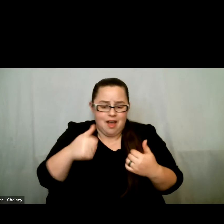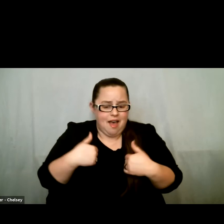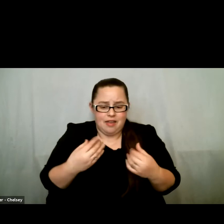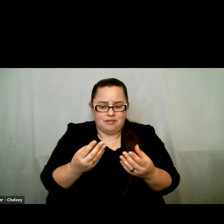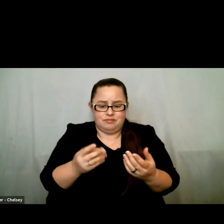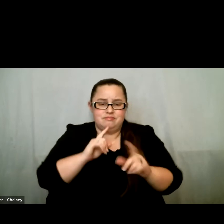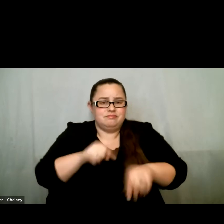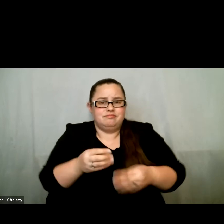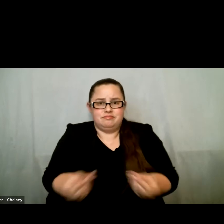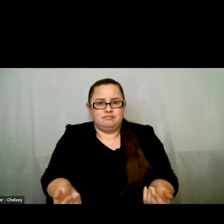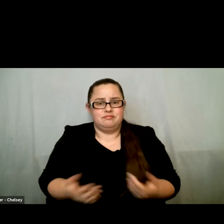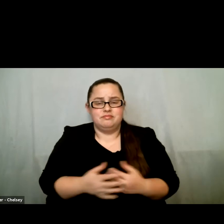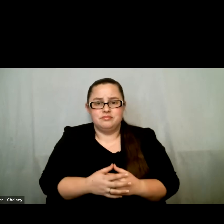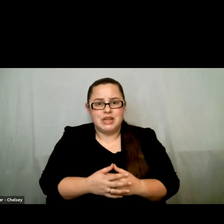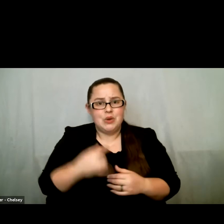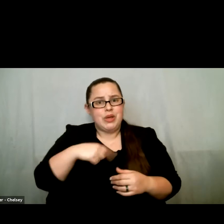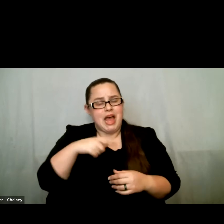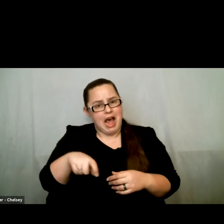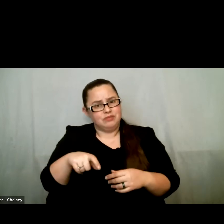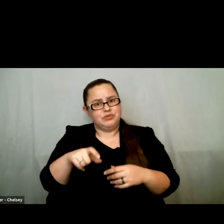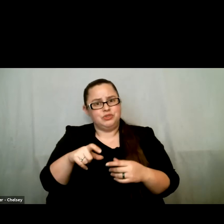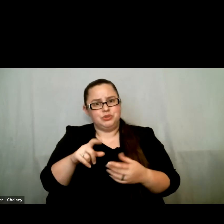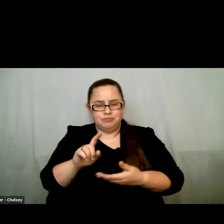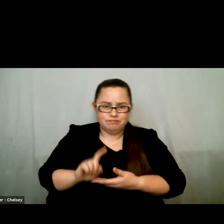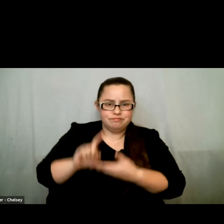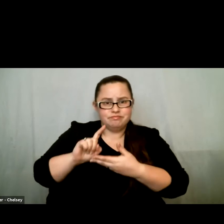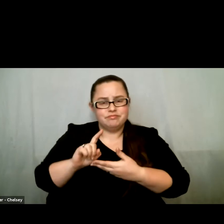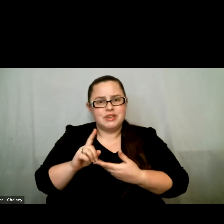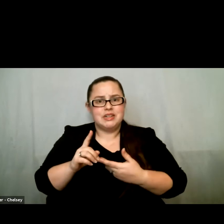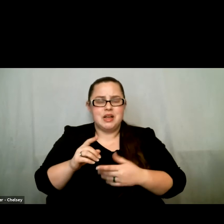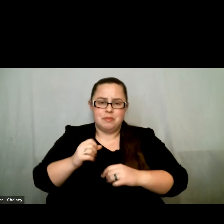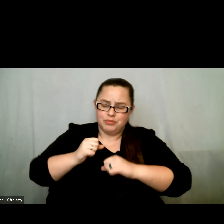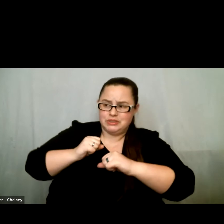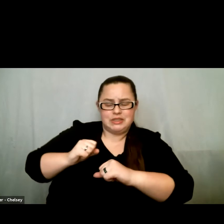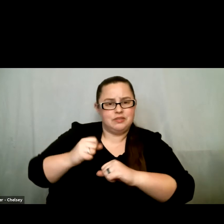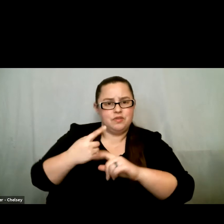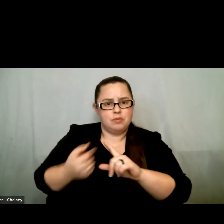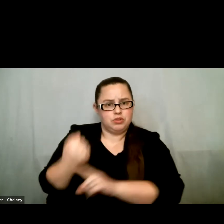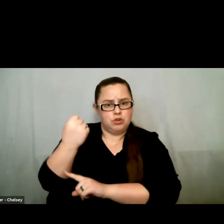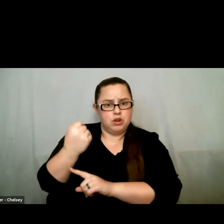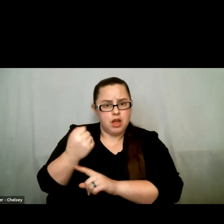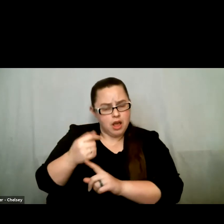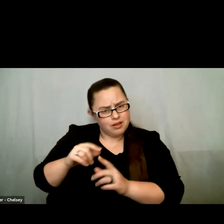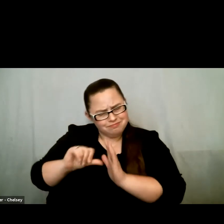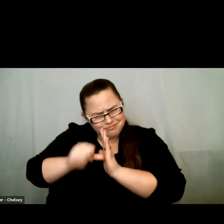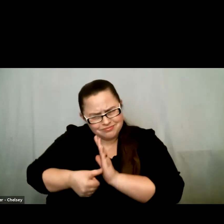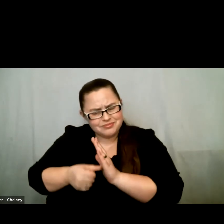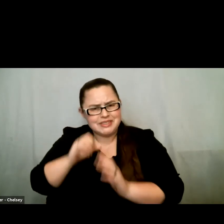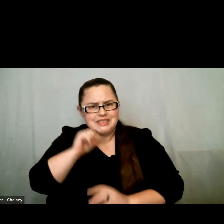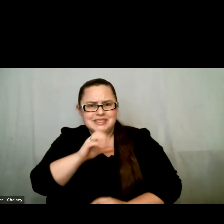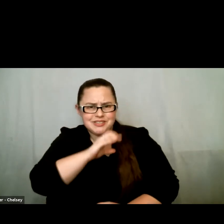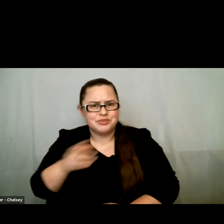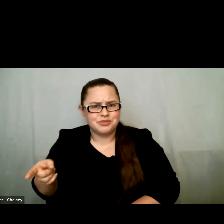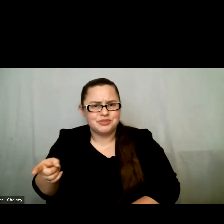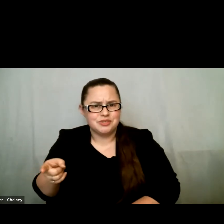well. We must speak up and protect Asians from assault, though, especially against the vulnerable elderly. I want racism